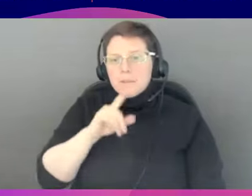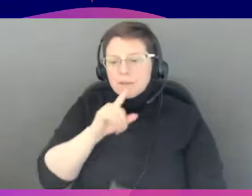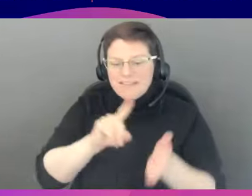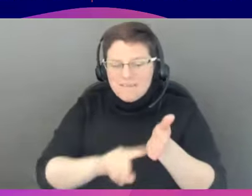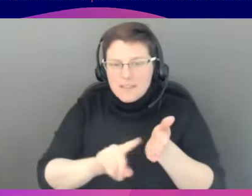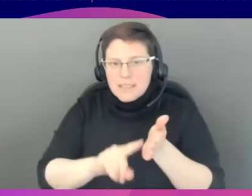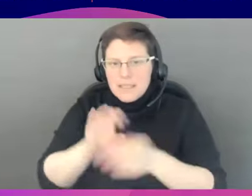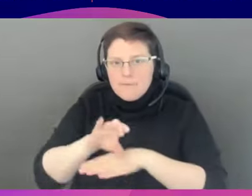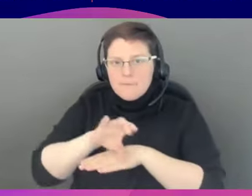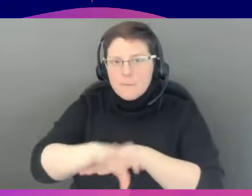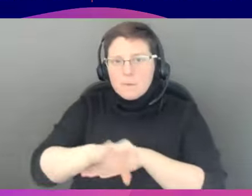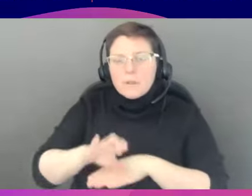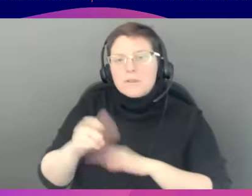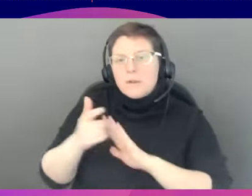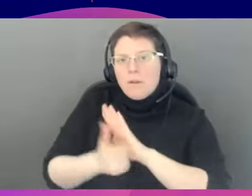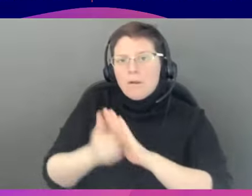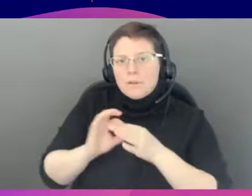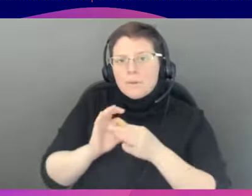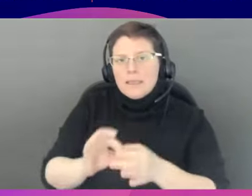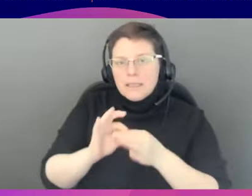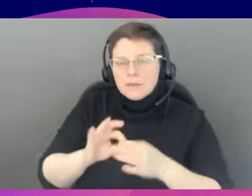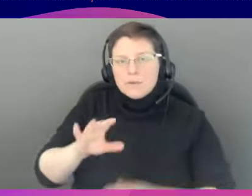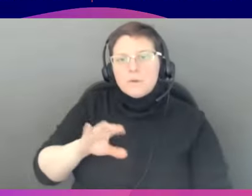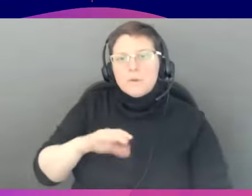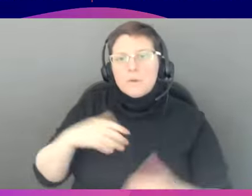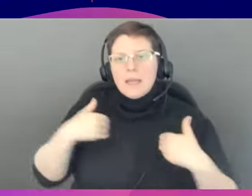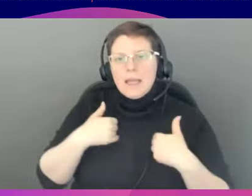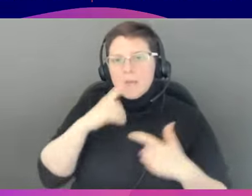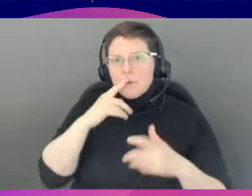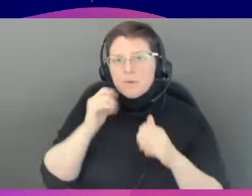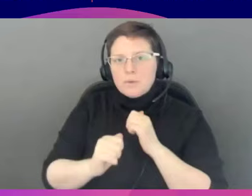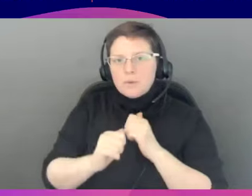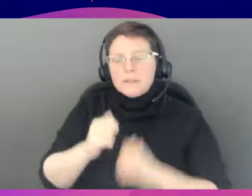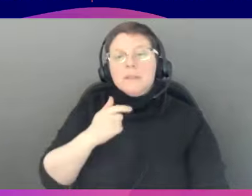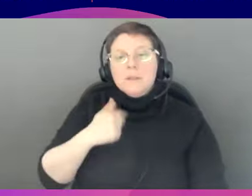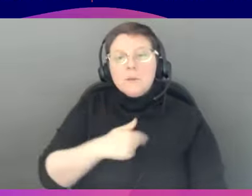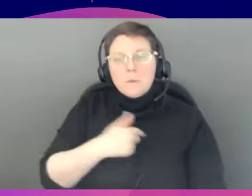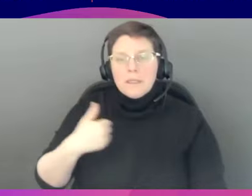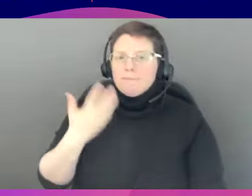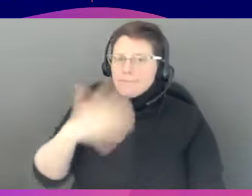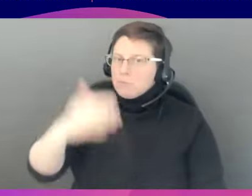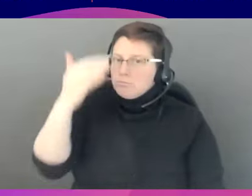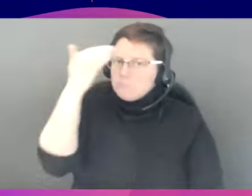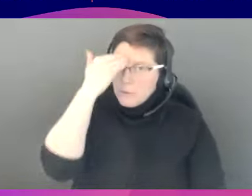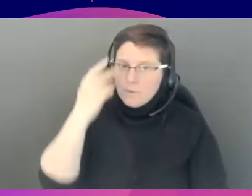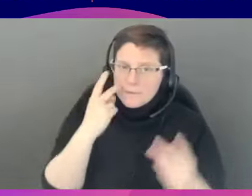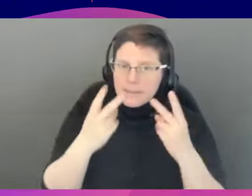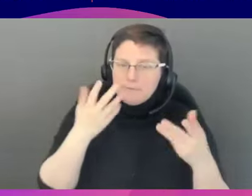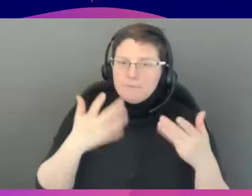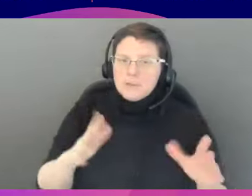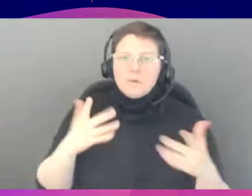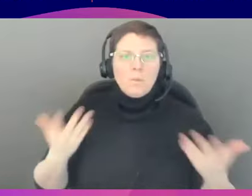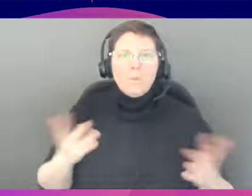and enforce the animal cruelty sections of the Criminal Code, we do have frontline knowledge of the violence link, which is